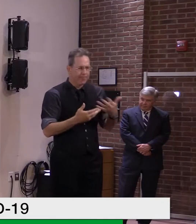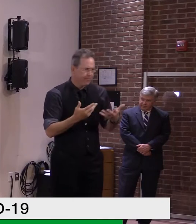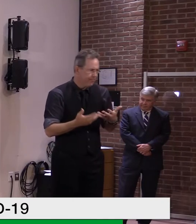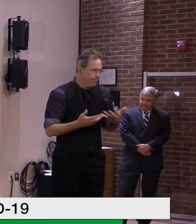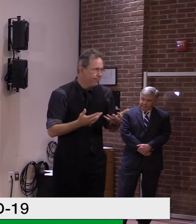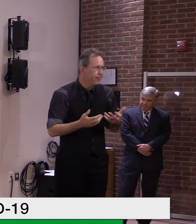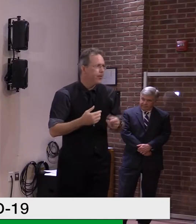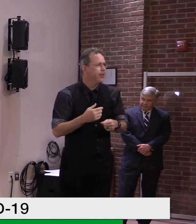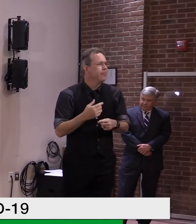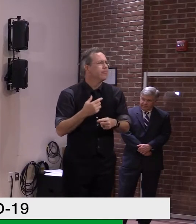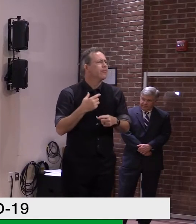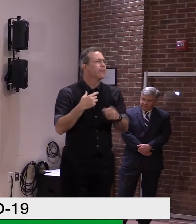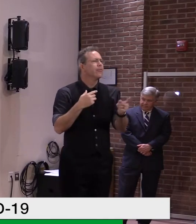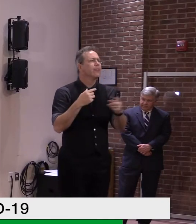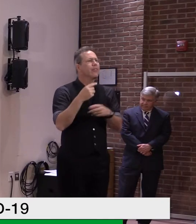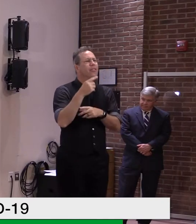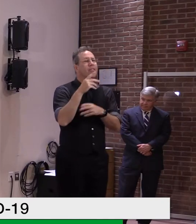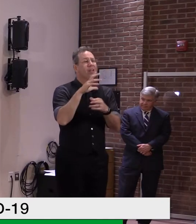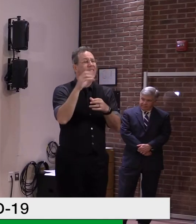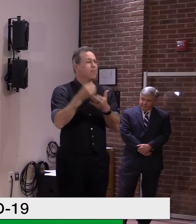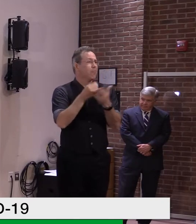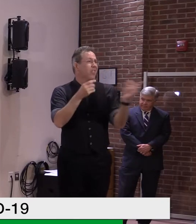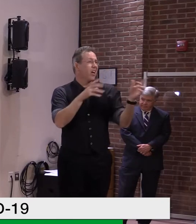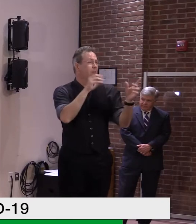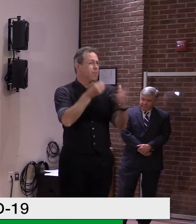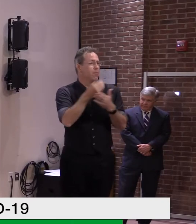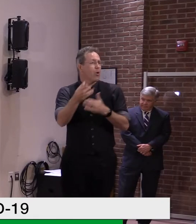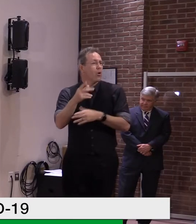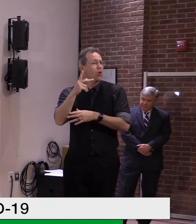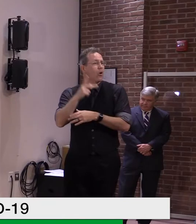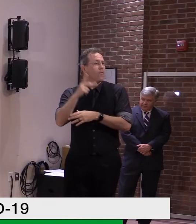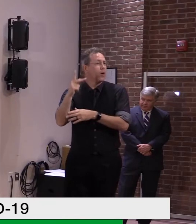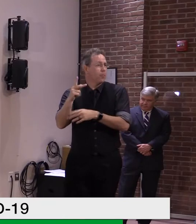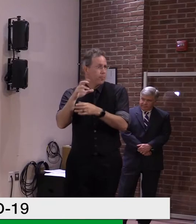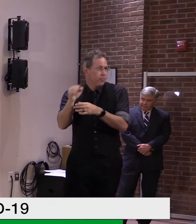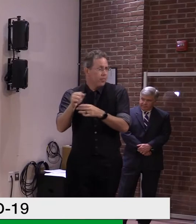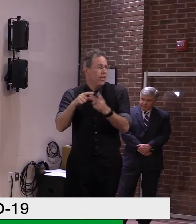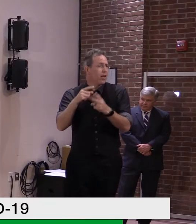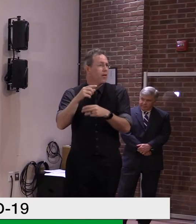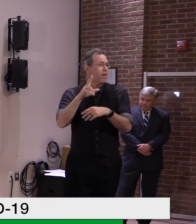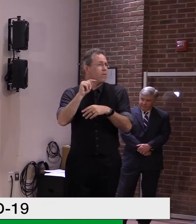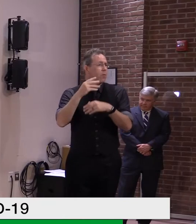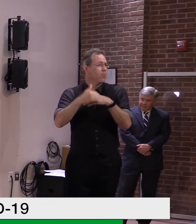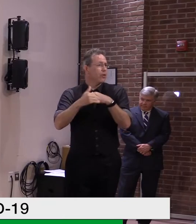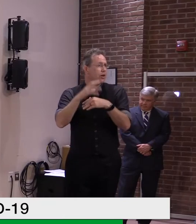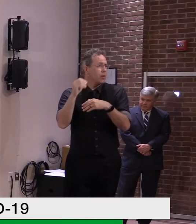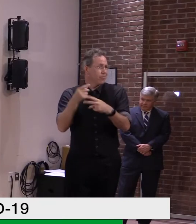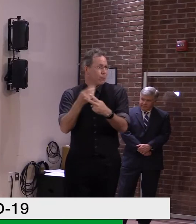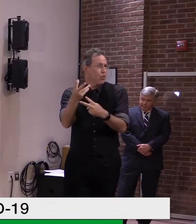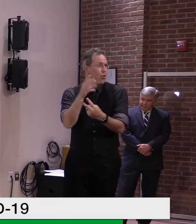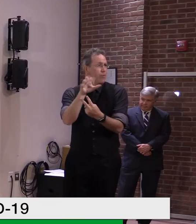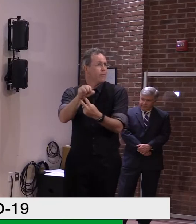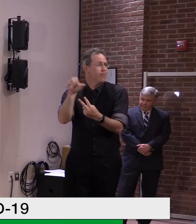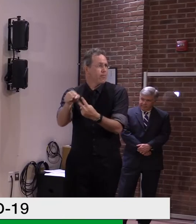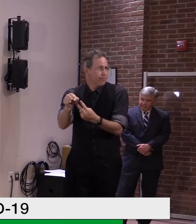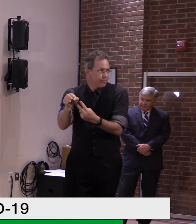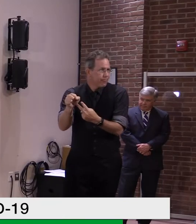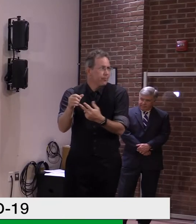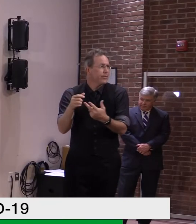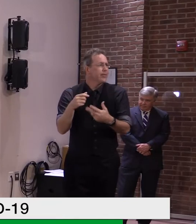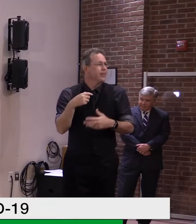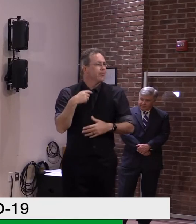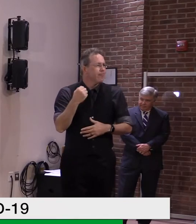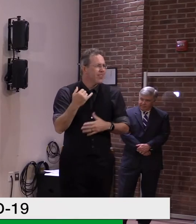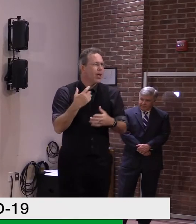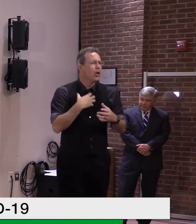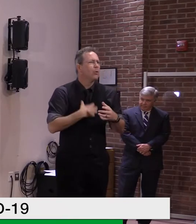to Coffee Cup. So again, as frustrating as that might be, I'd rather see the facilities open